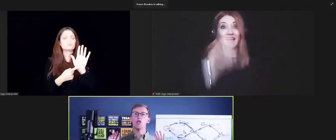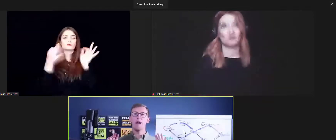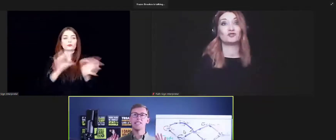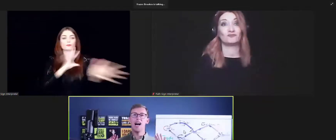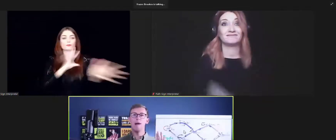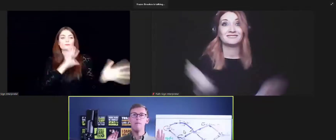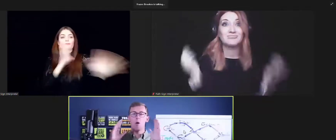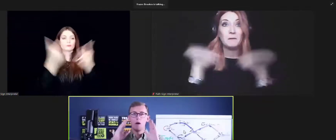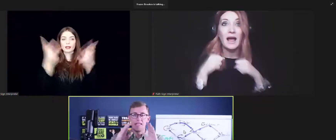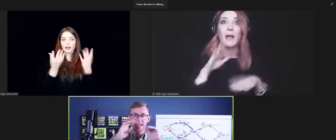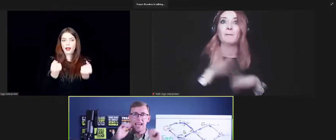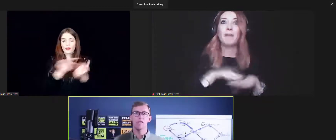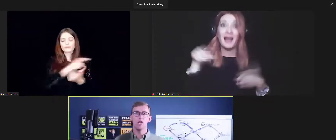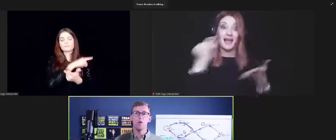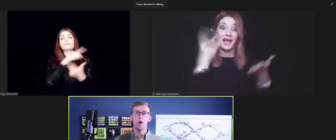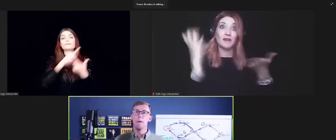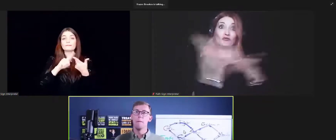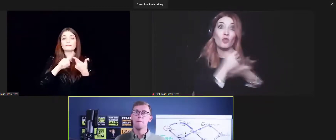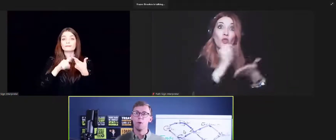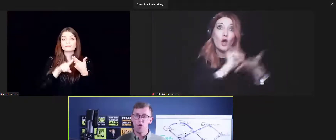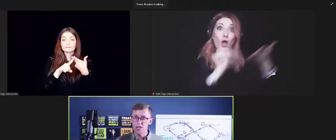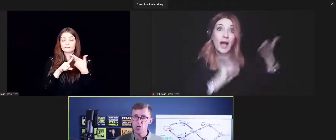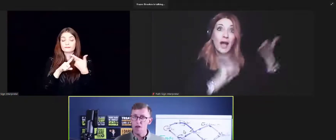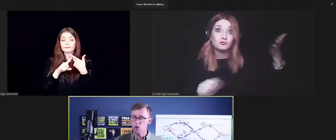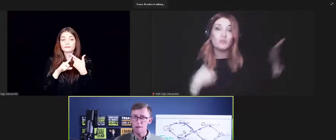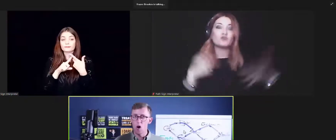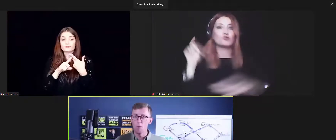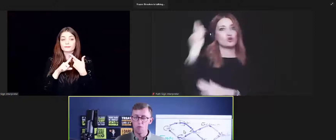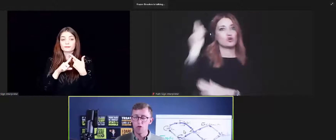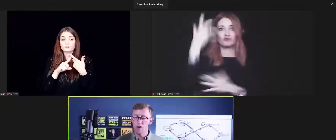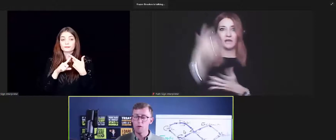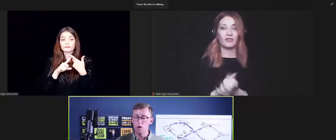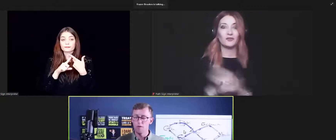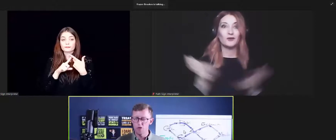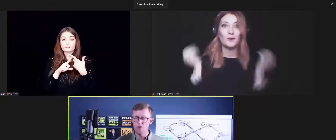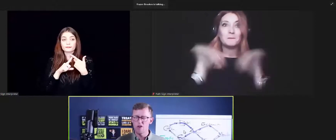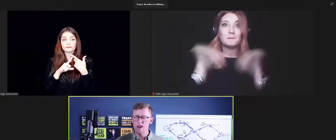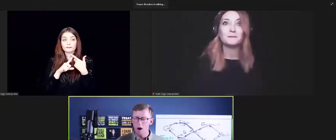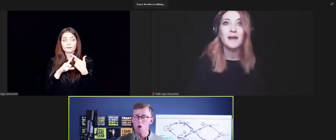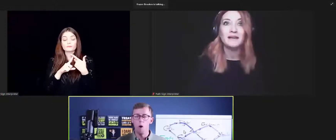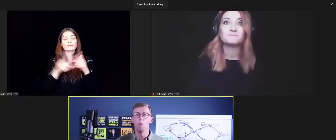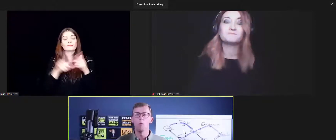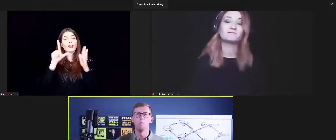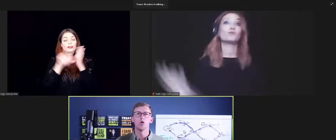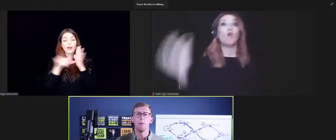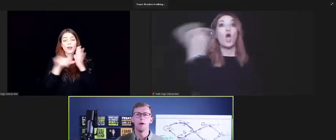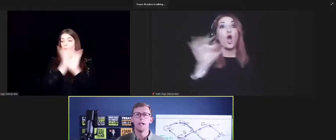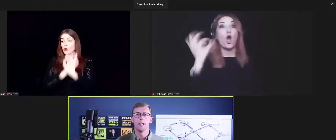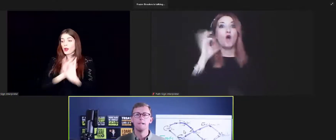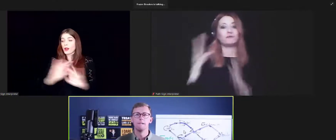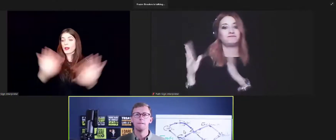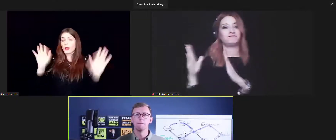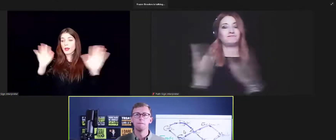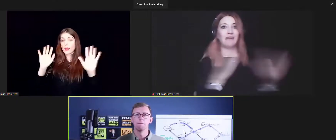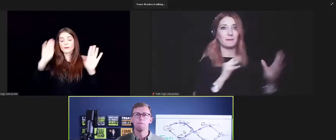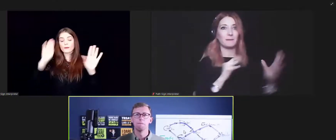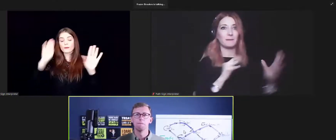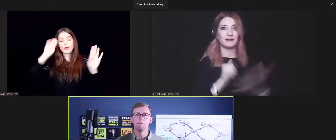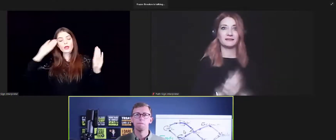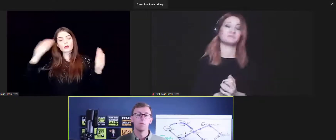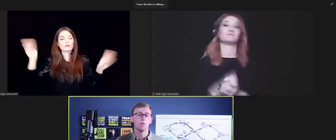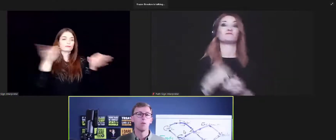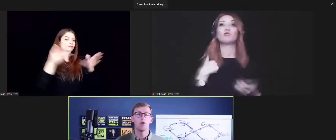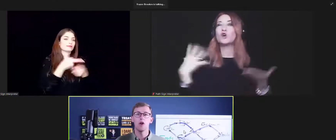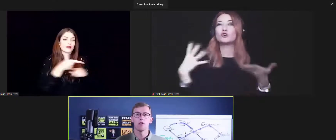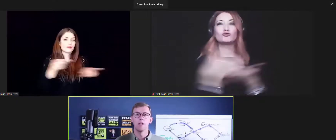spare time we dedicate to you, but chances are the dream home won't come true. That